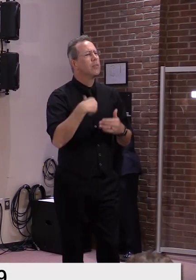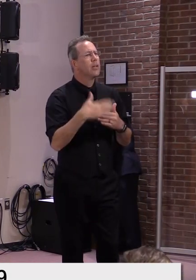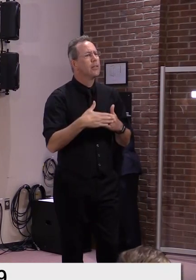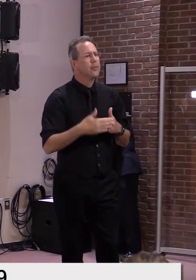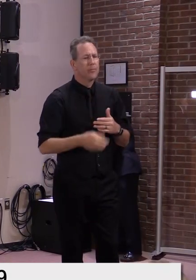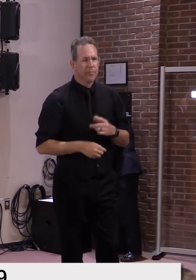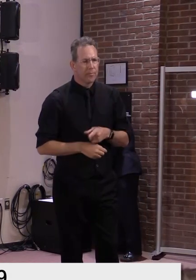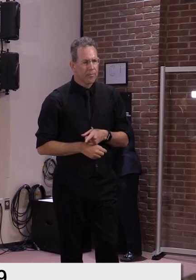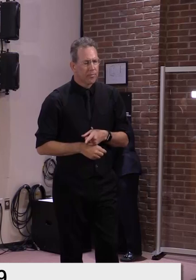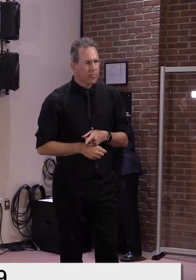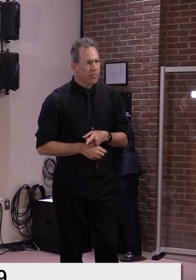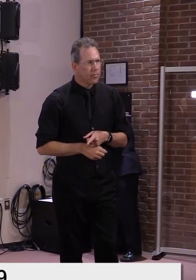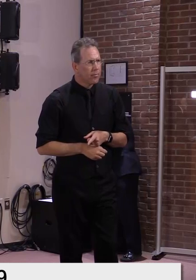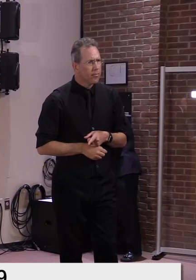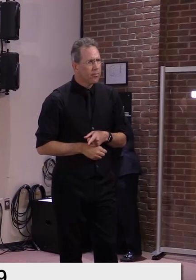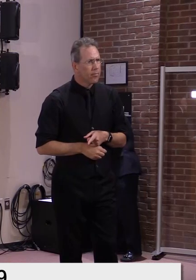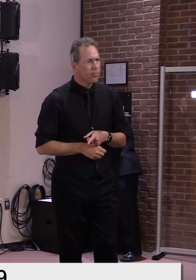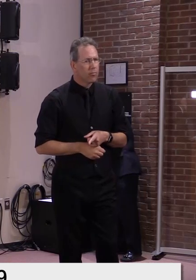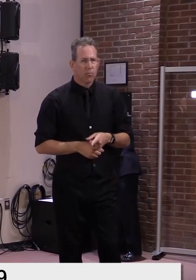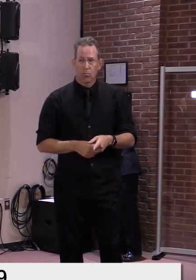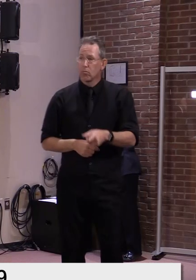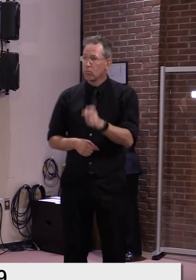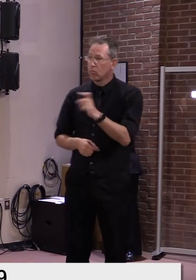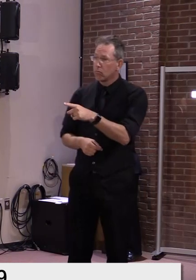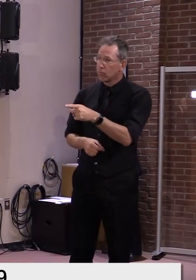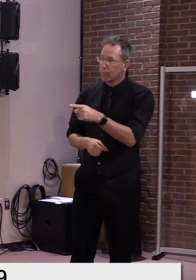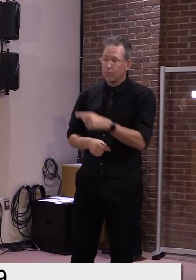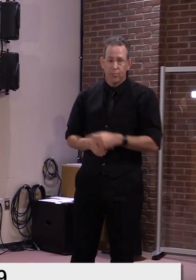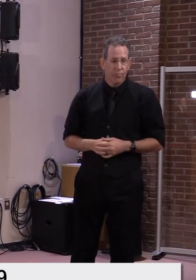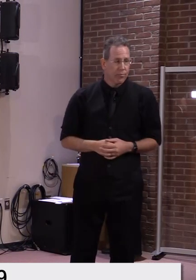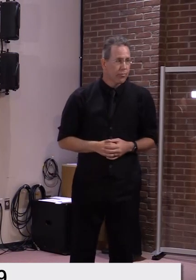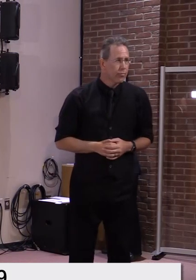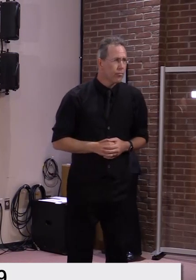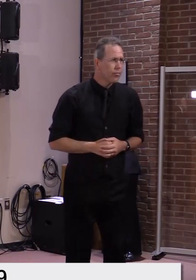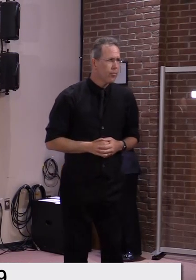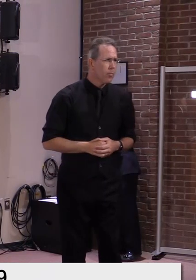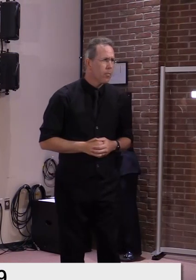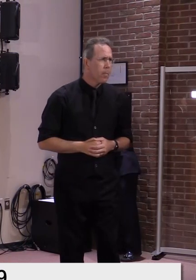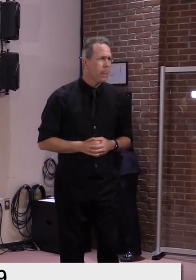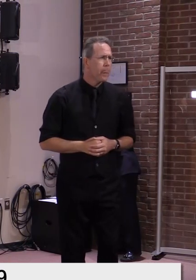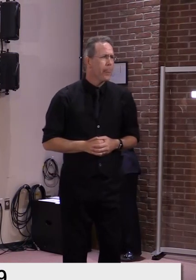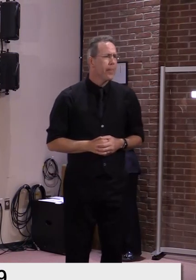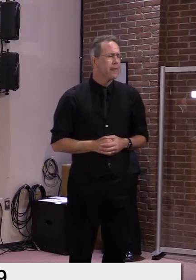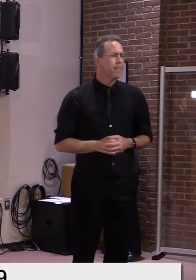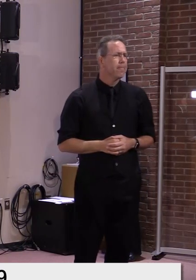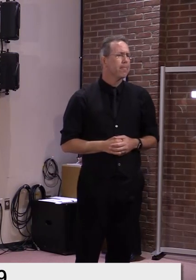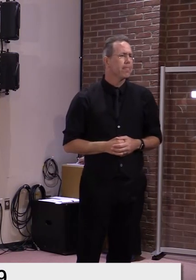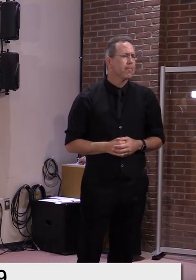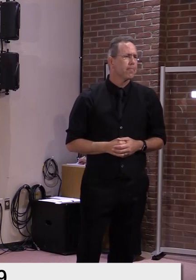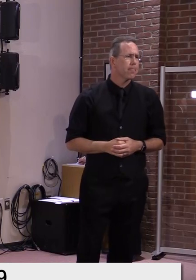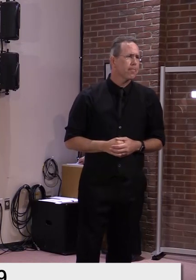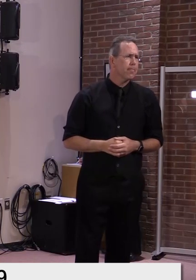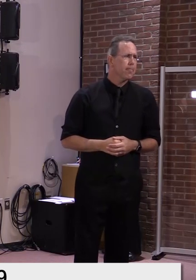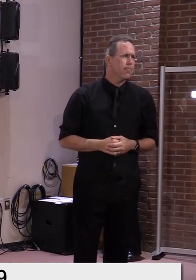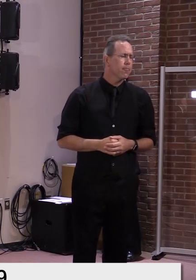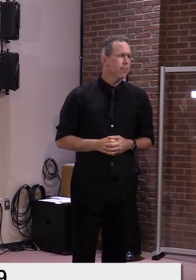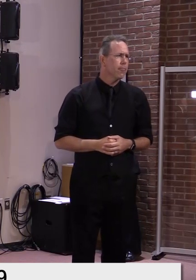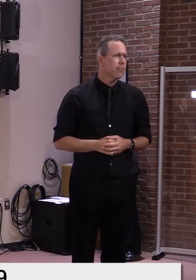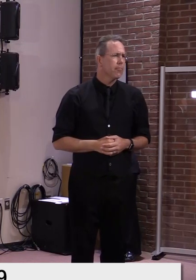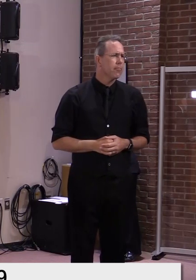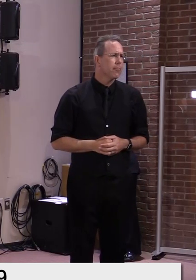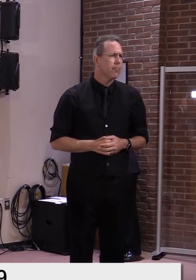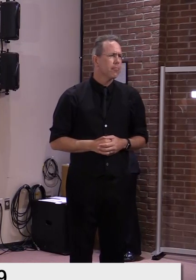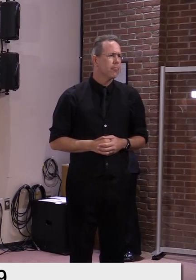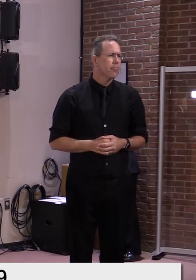Yes, Governor, I got a message from a reader this morning wanting to know why the threshold for reopening is 80% with